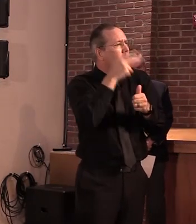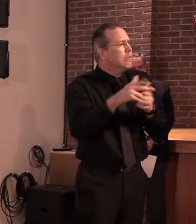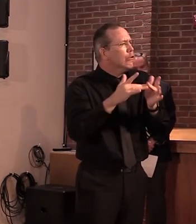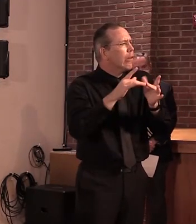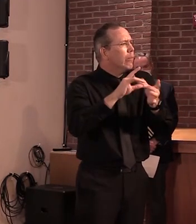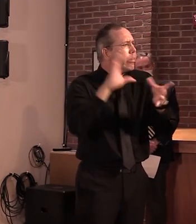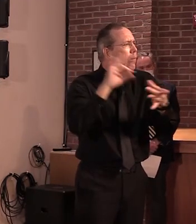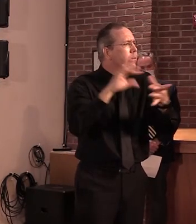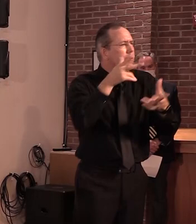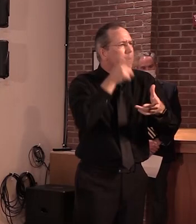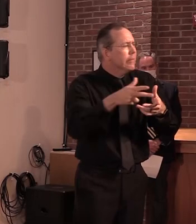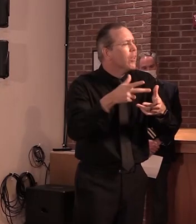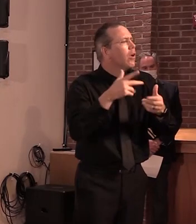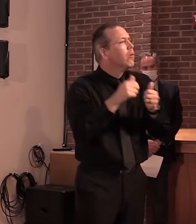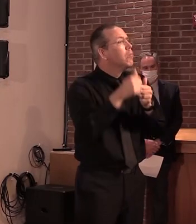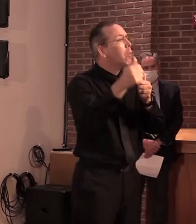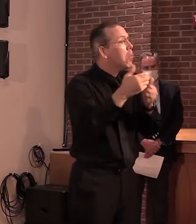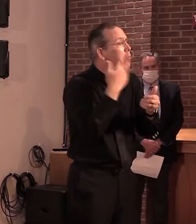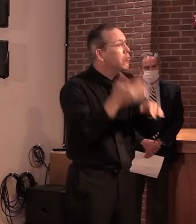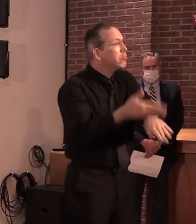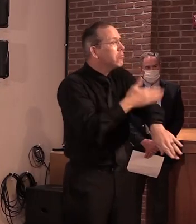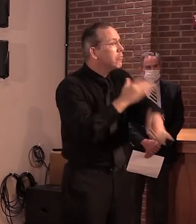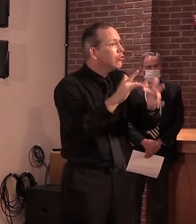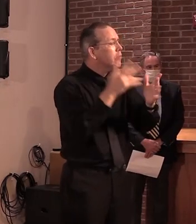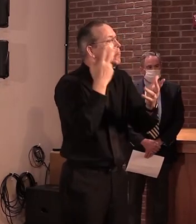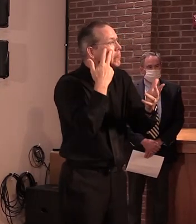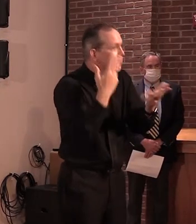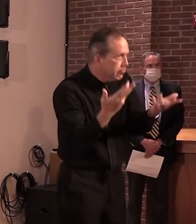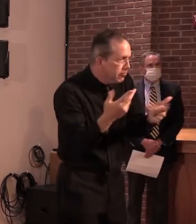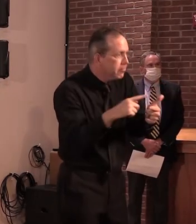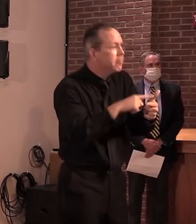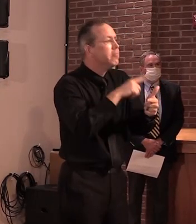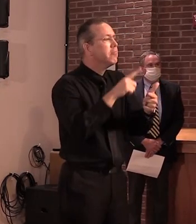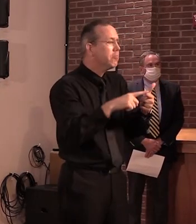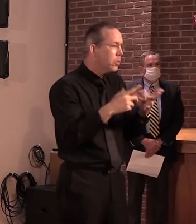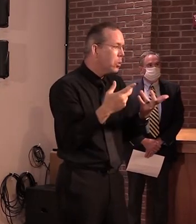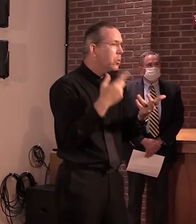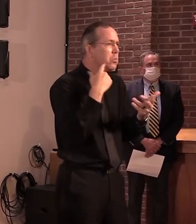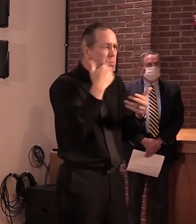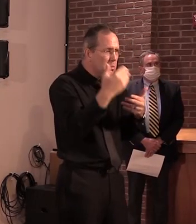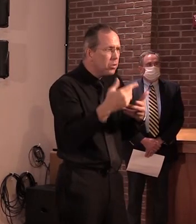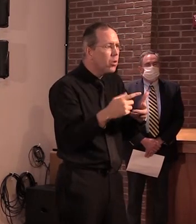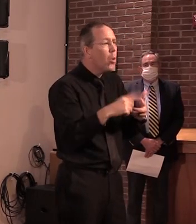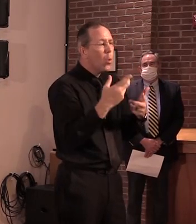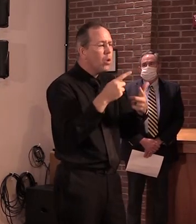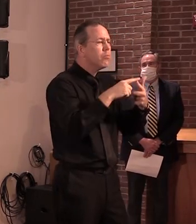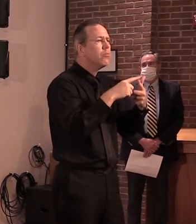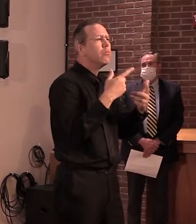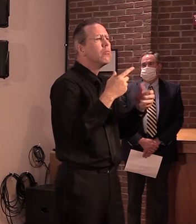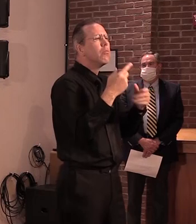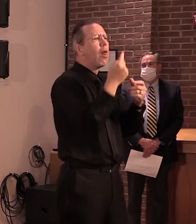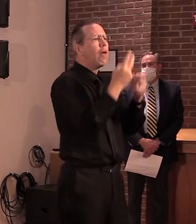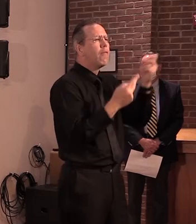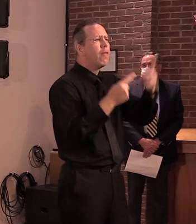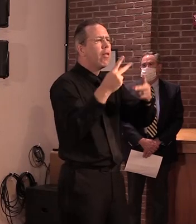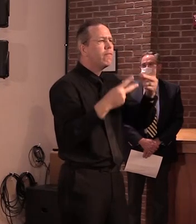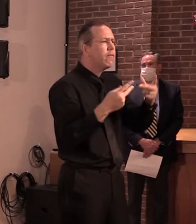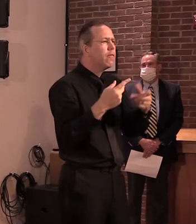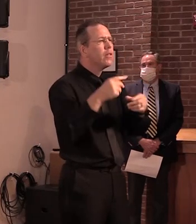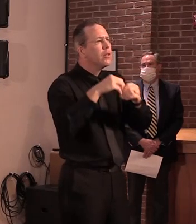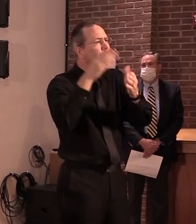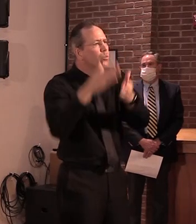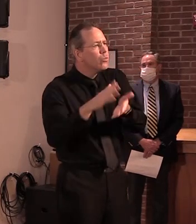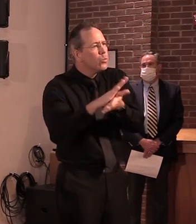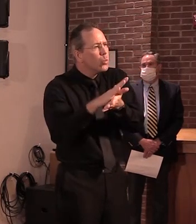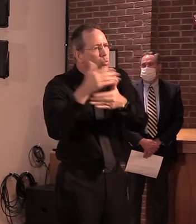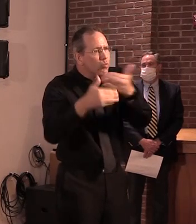a hybrid model offering a mix of in-person instruction and remote learning. Or third, full